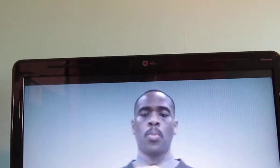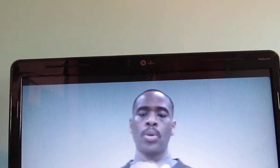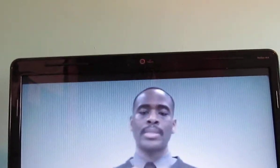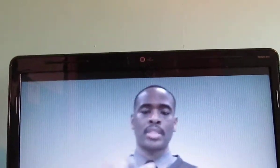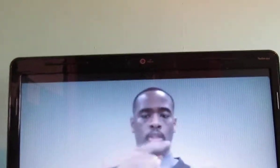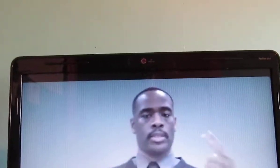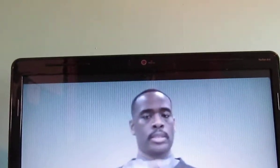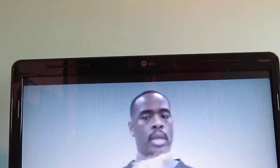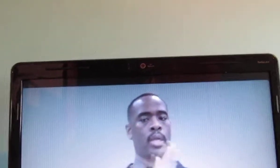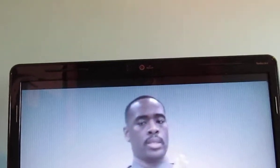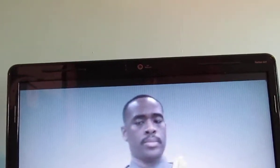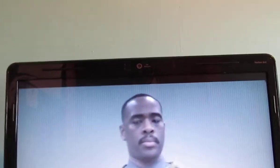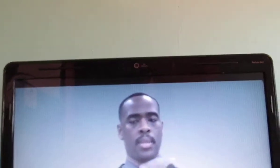and